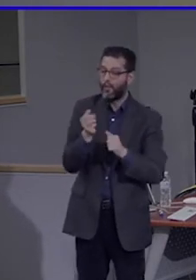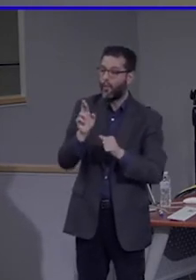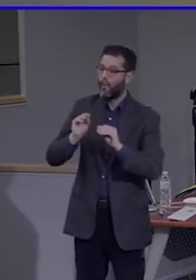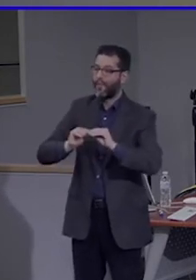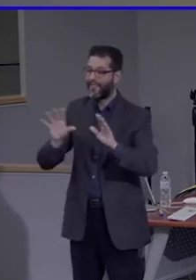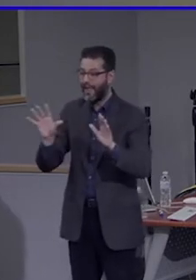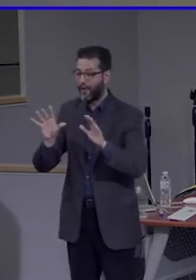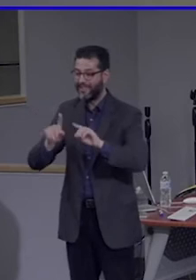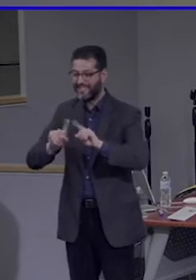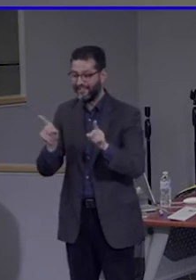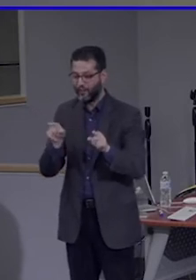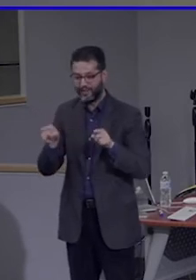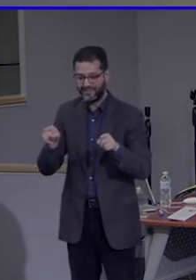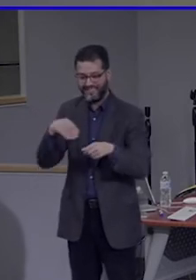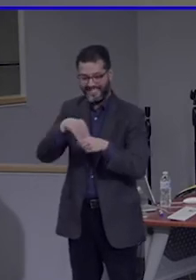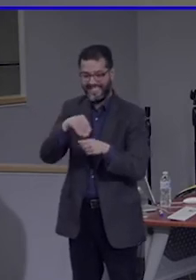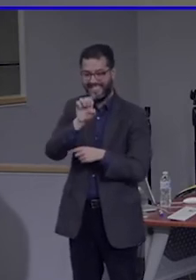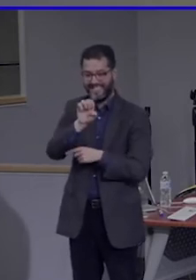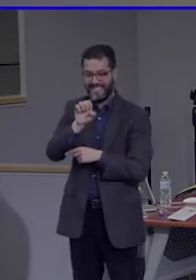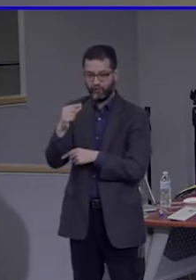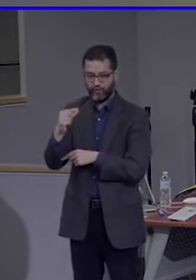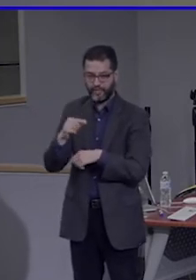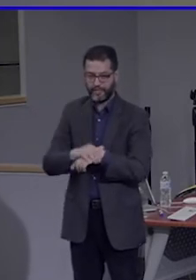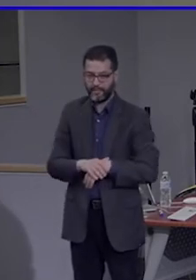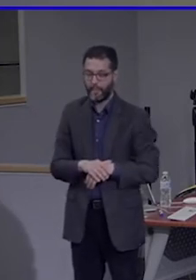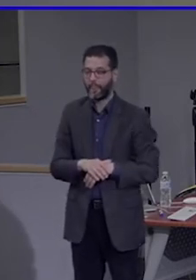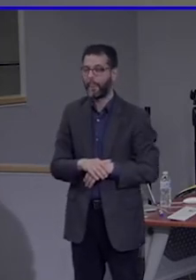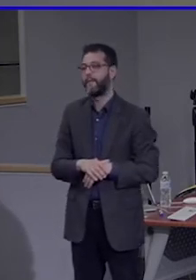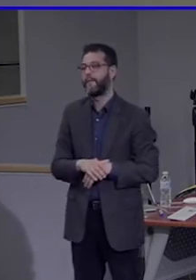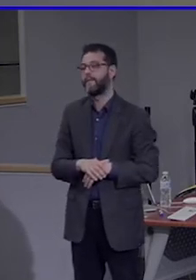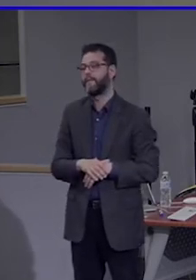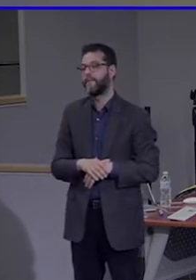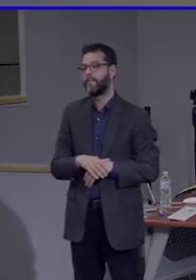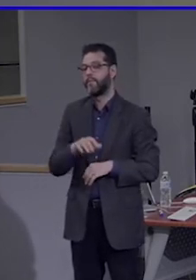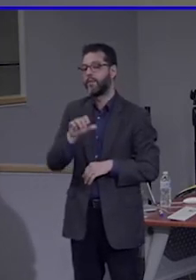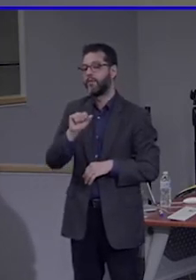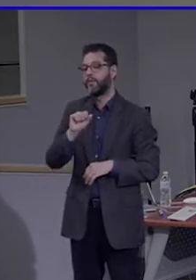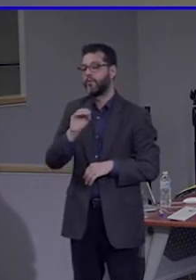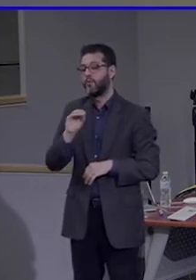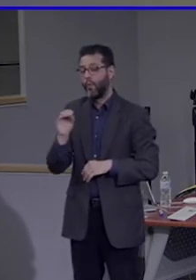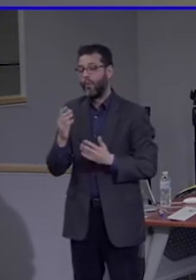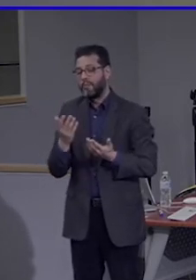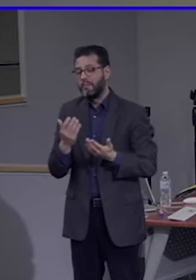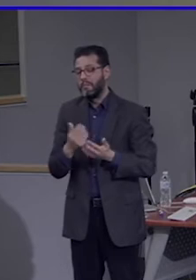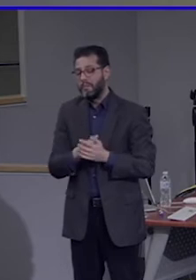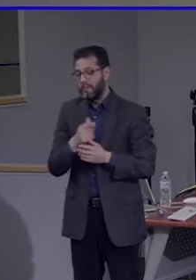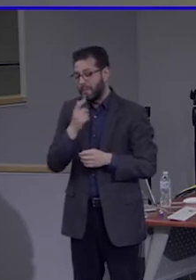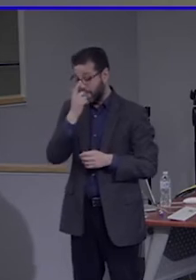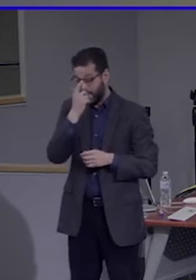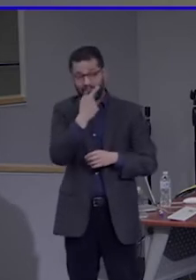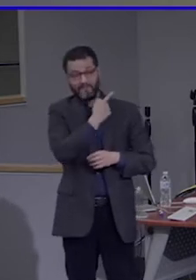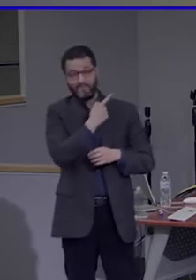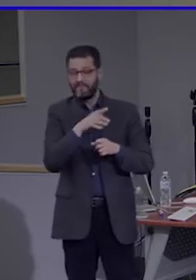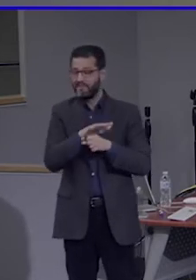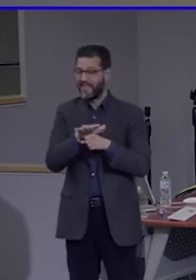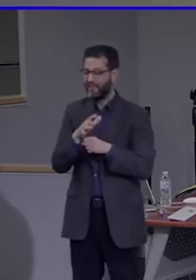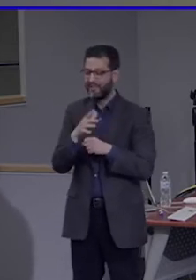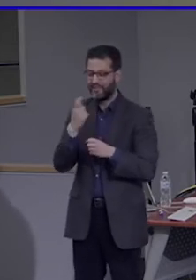so this is an area that's just emerging